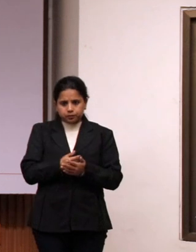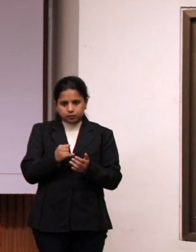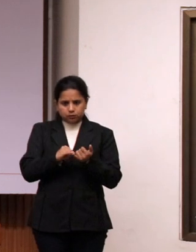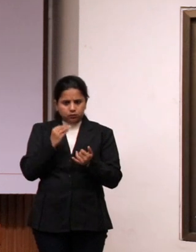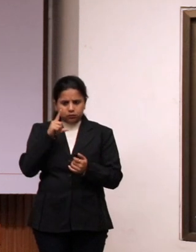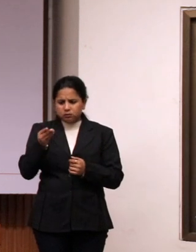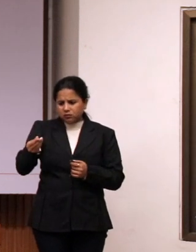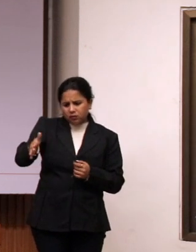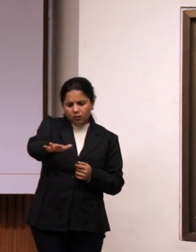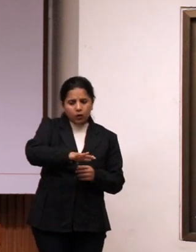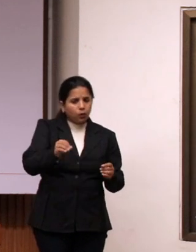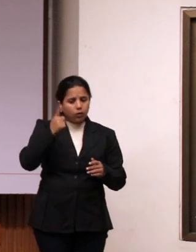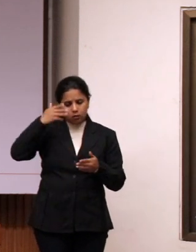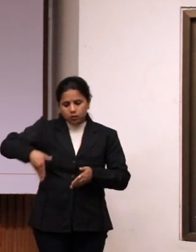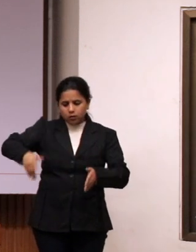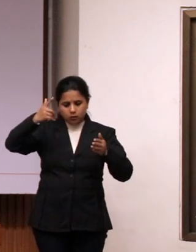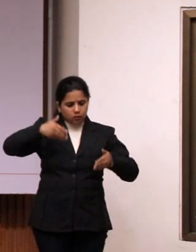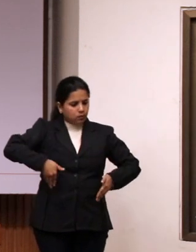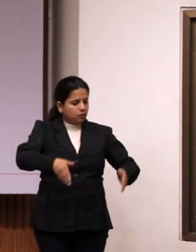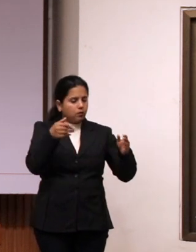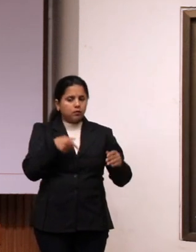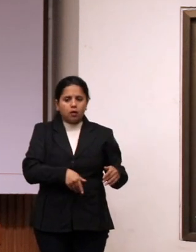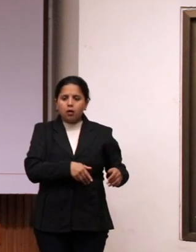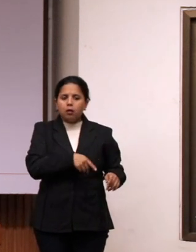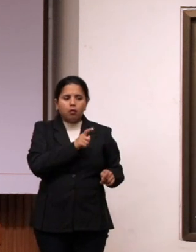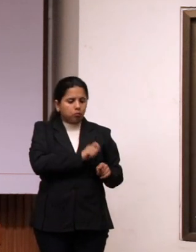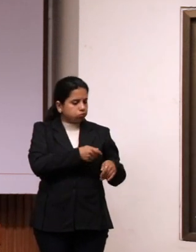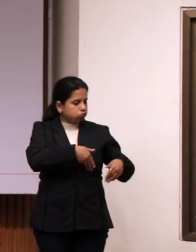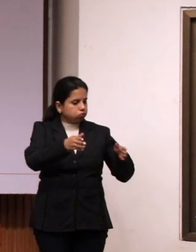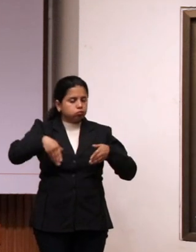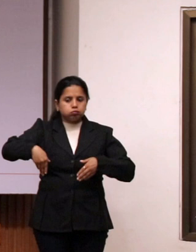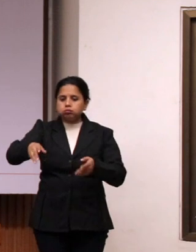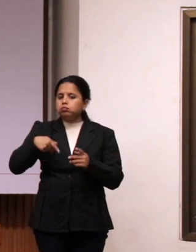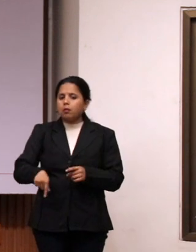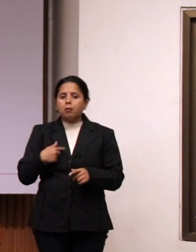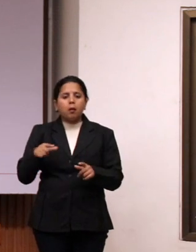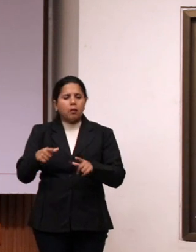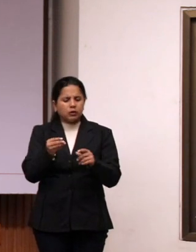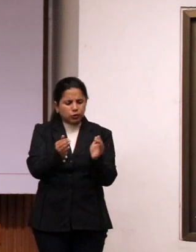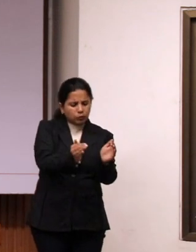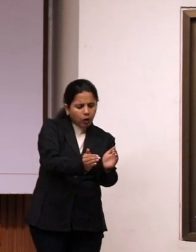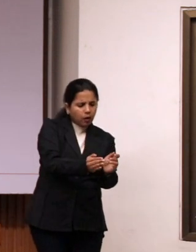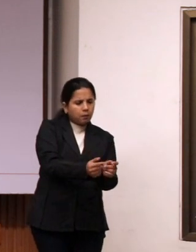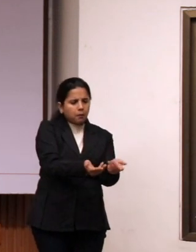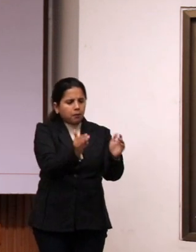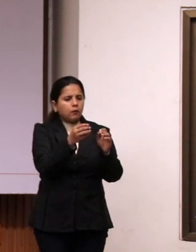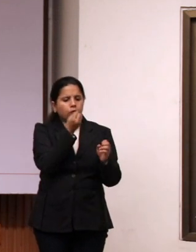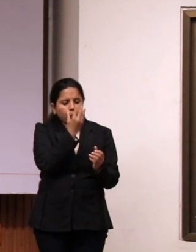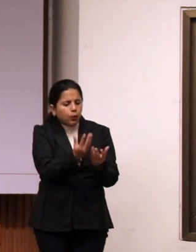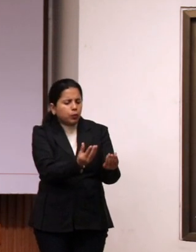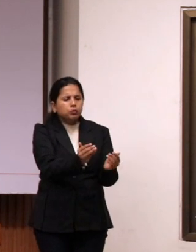you will find. Road, both side concrete, and even plantation being done in small areas.